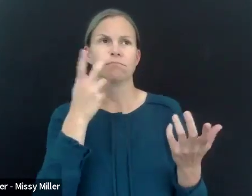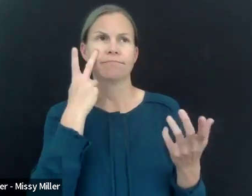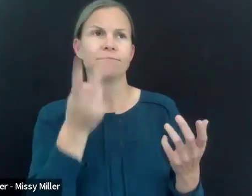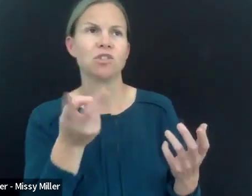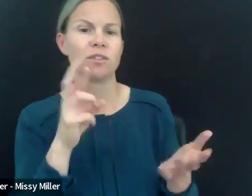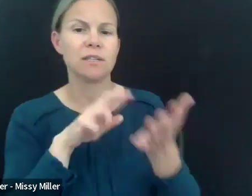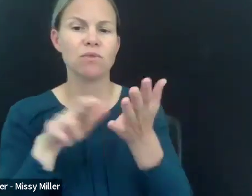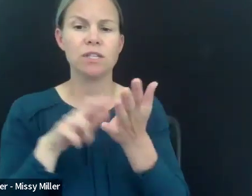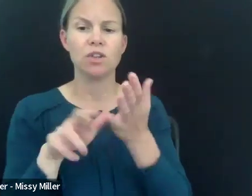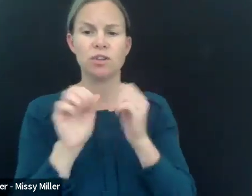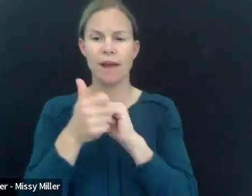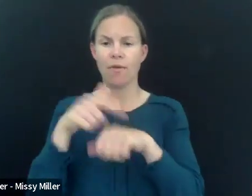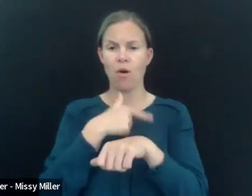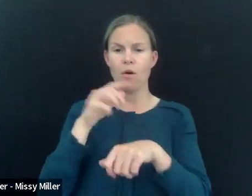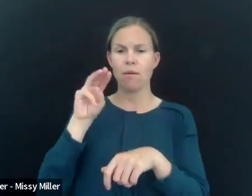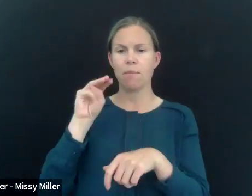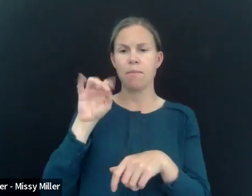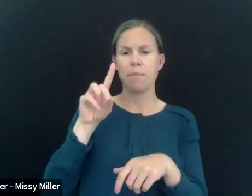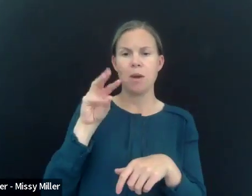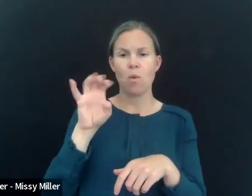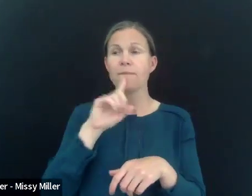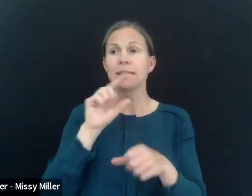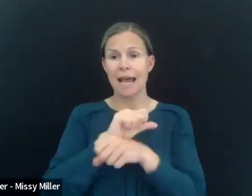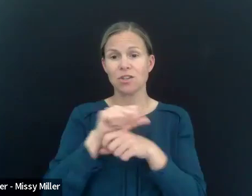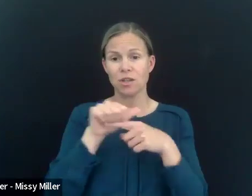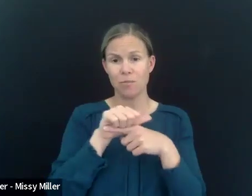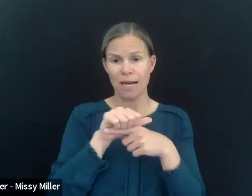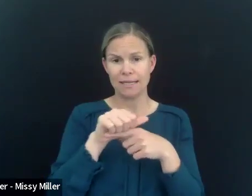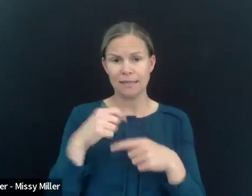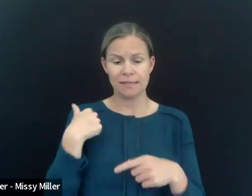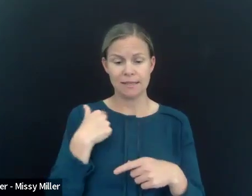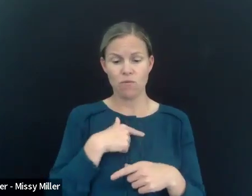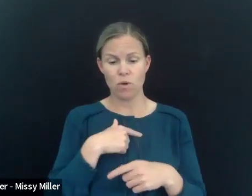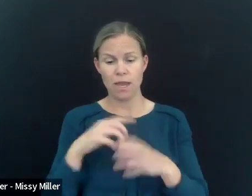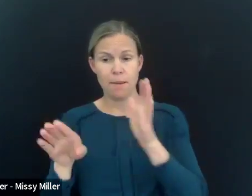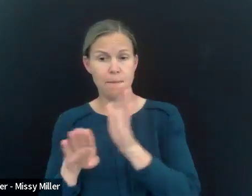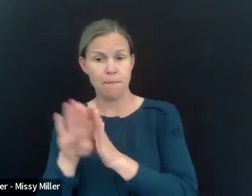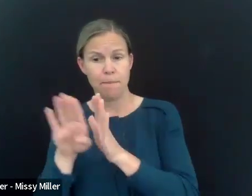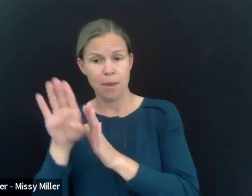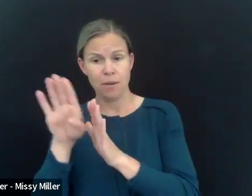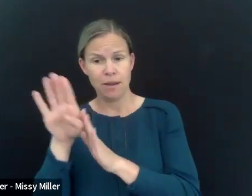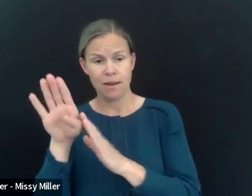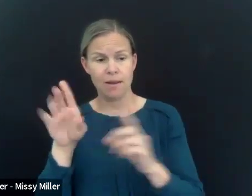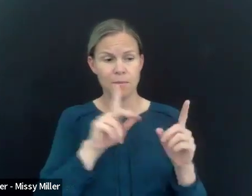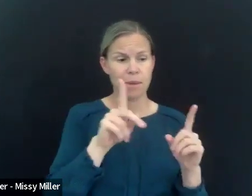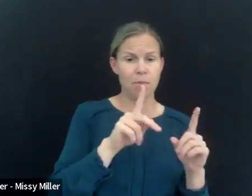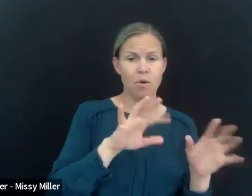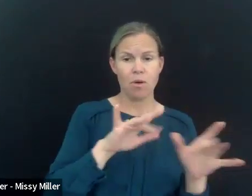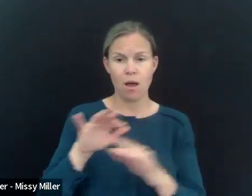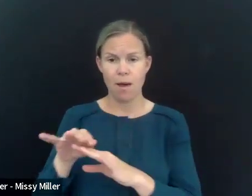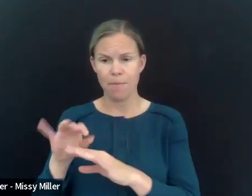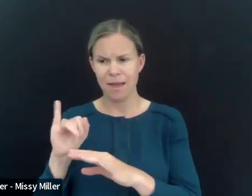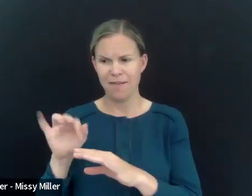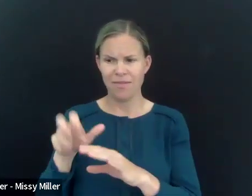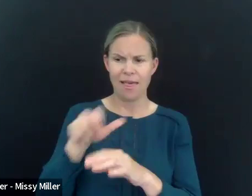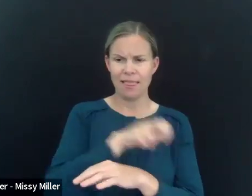so all of those things are the things that we need to think about, because if we build it and people come and we're constantly running through folks, then what